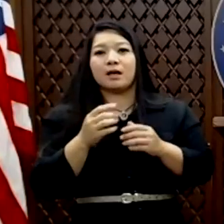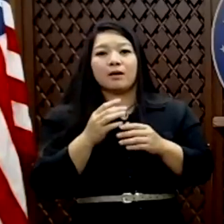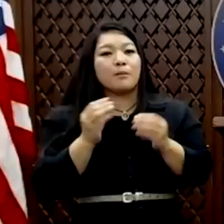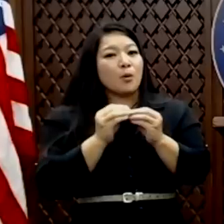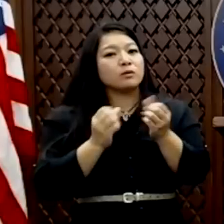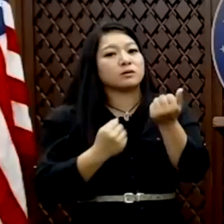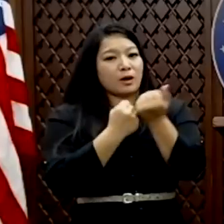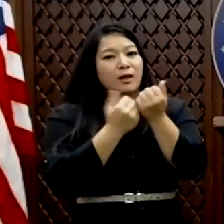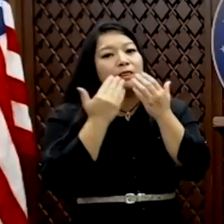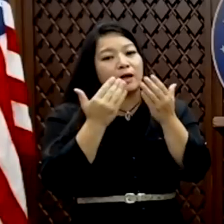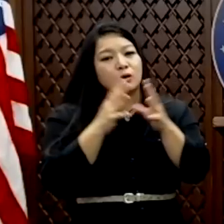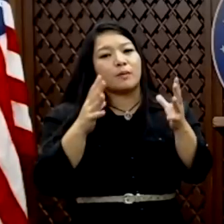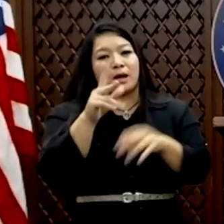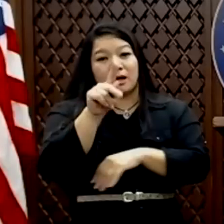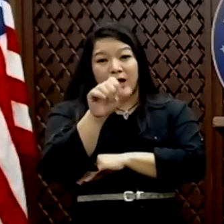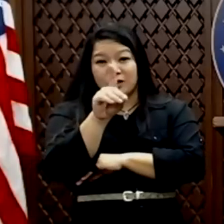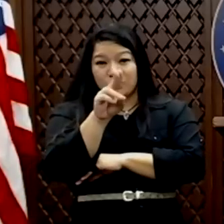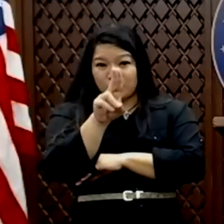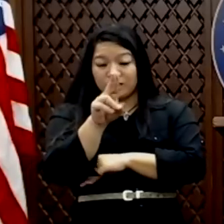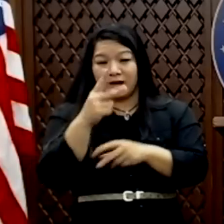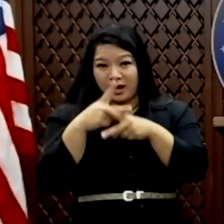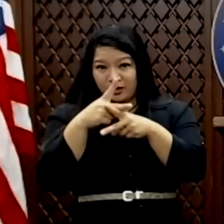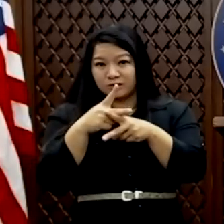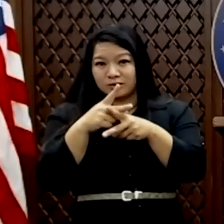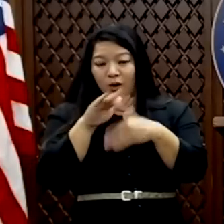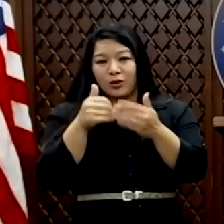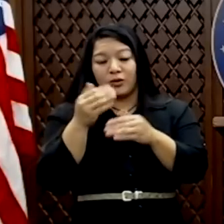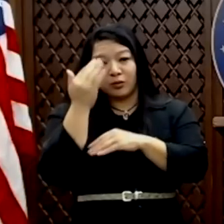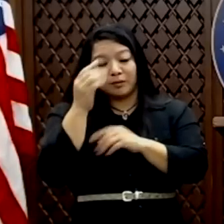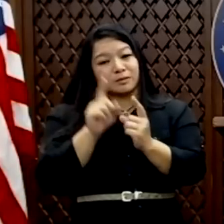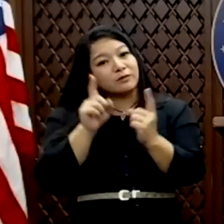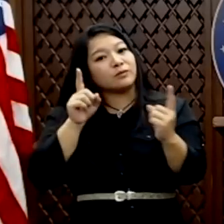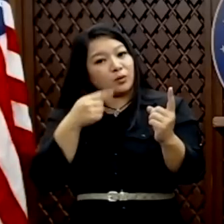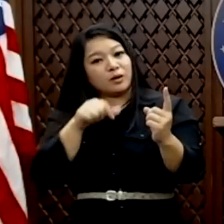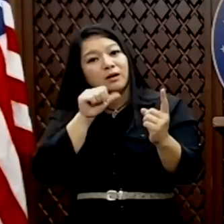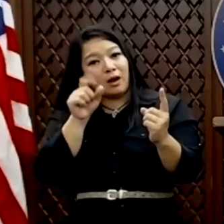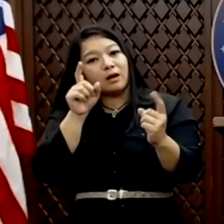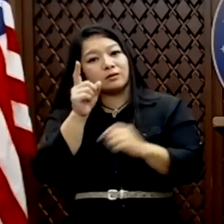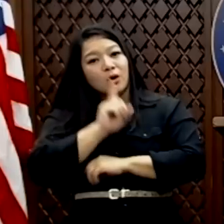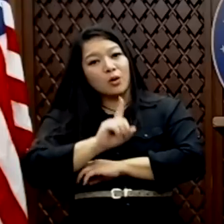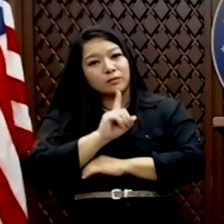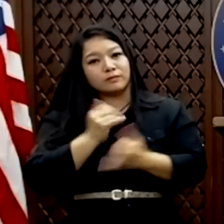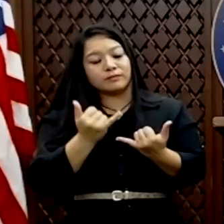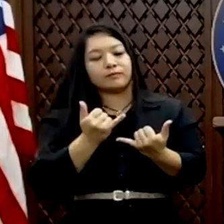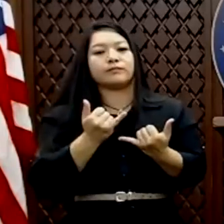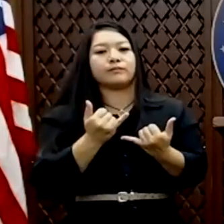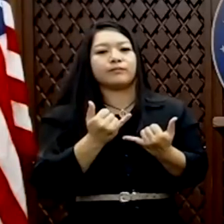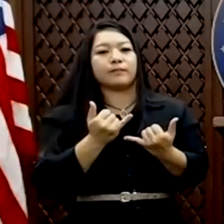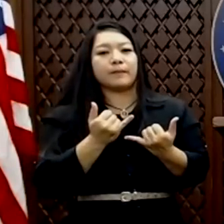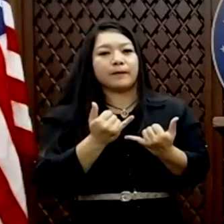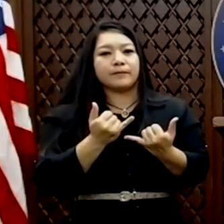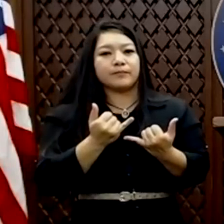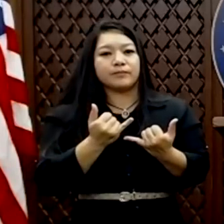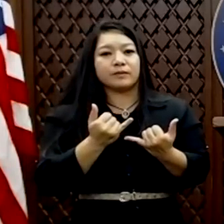Thank you, Kadu Cares, for reminding us that though we must be physically distant, we are not alone. This is